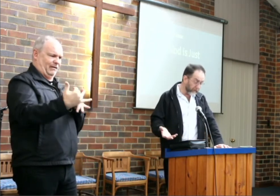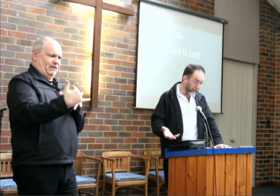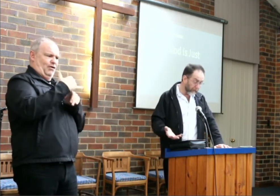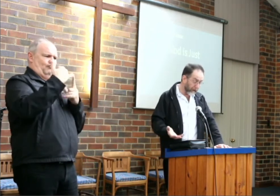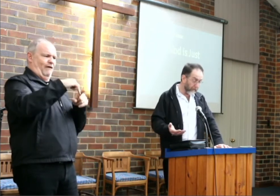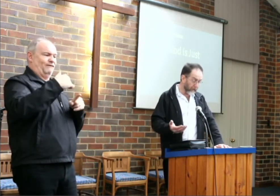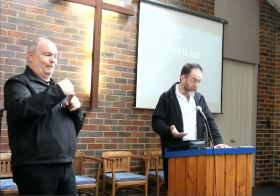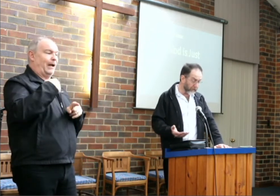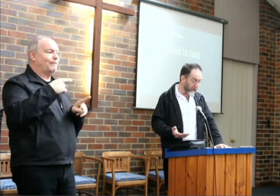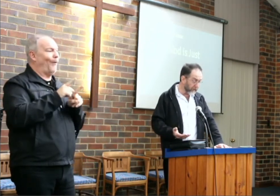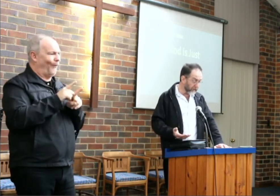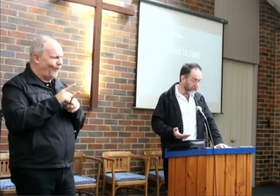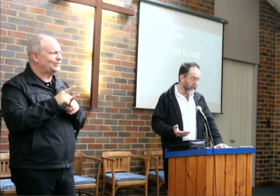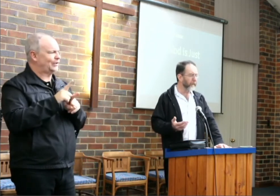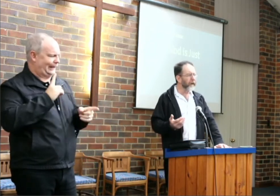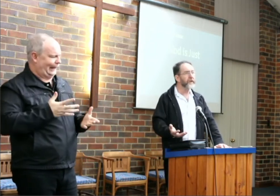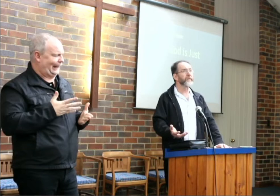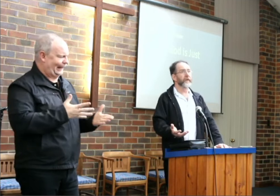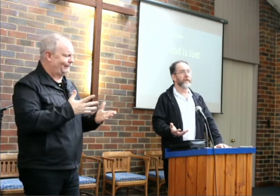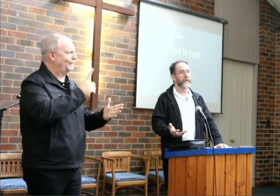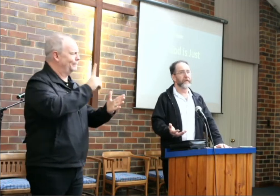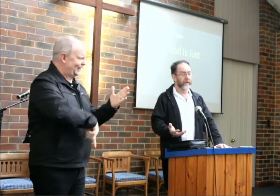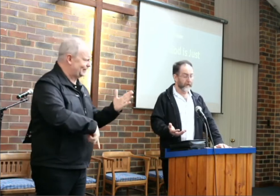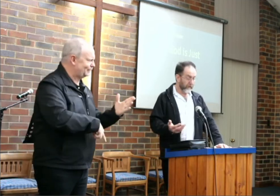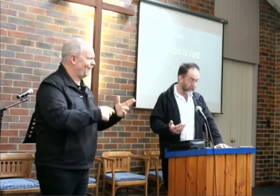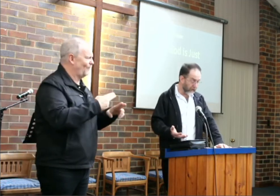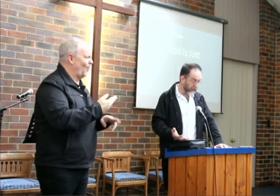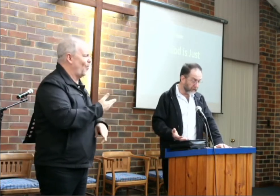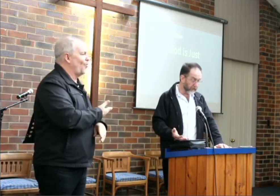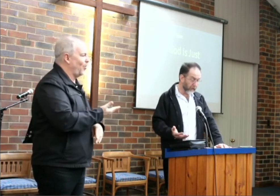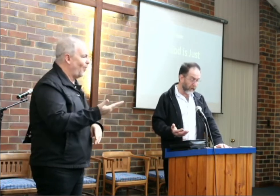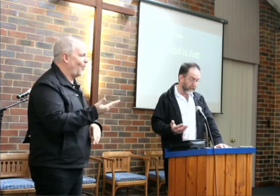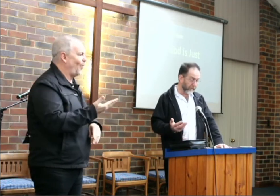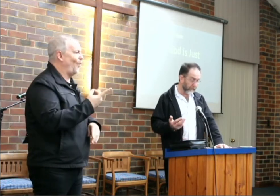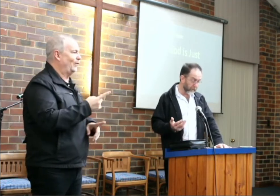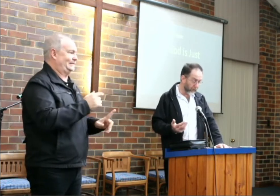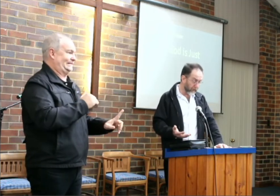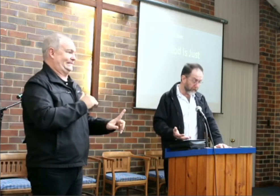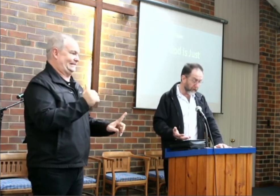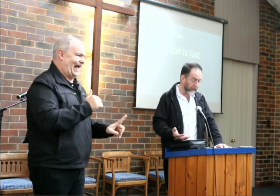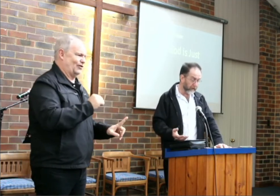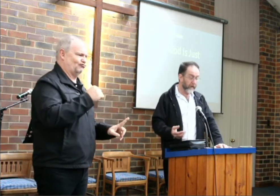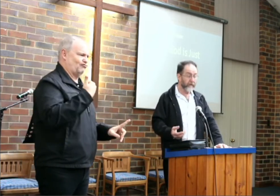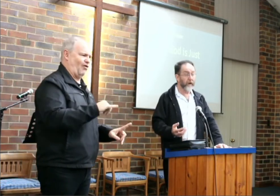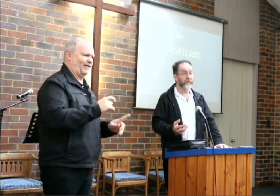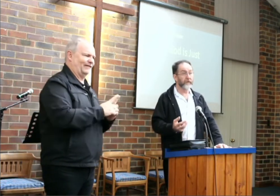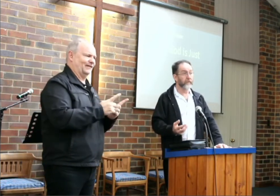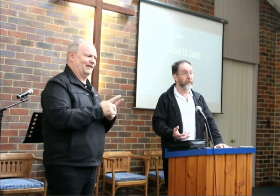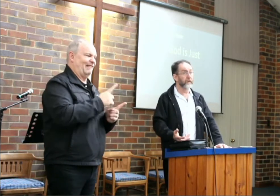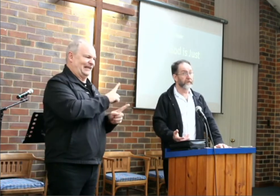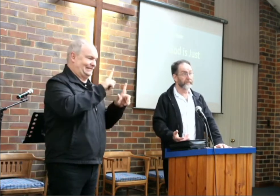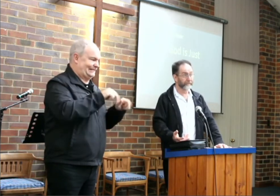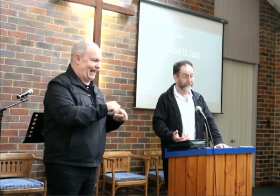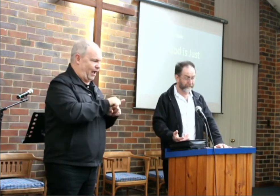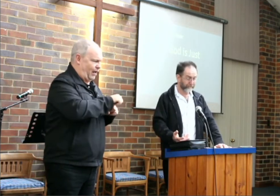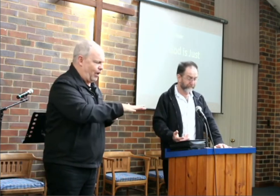think, but he also meters out punishment to those who have perpetrated those